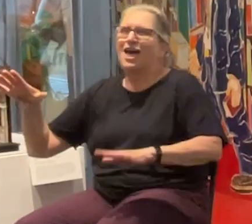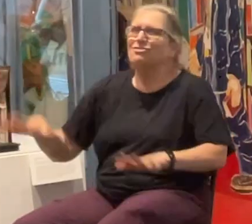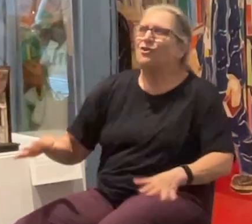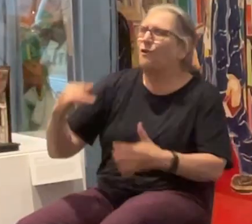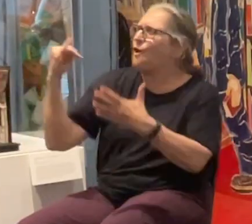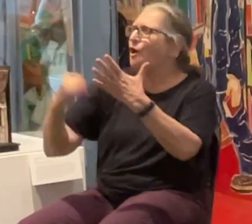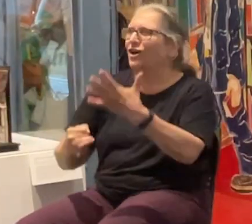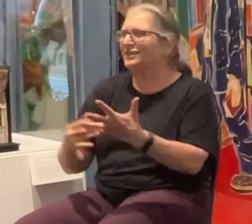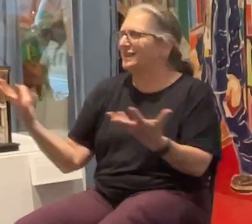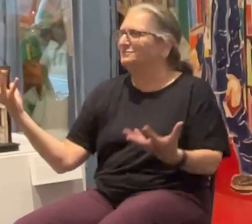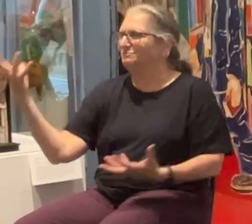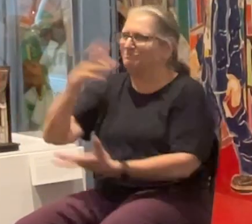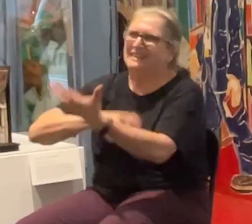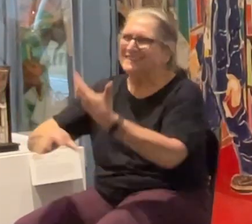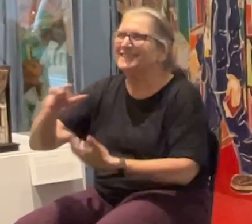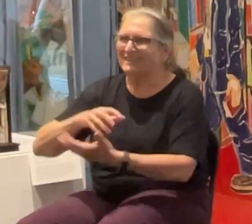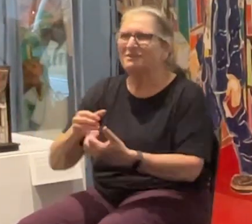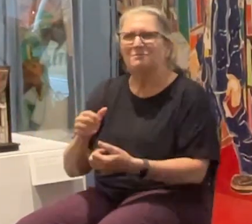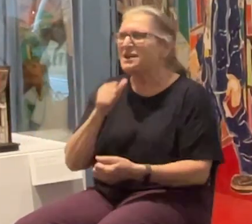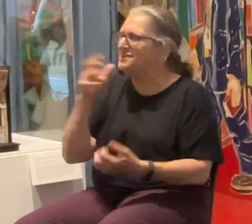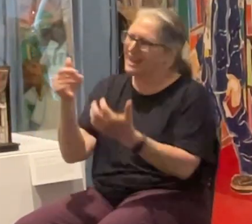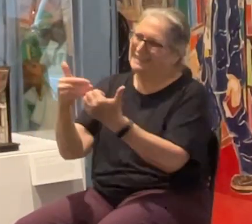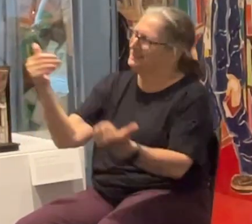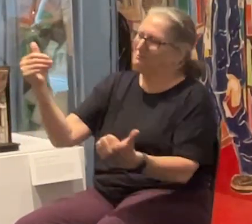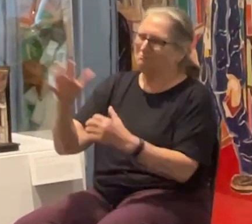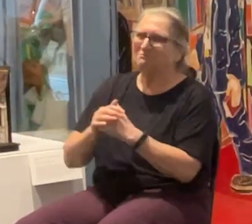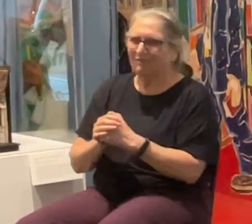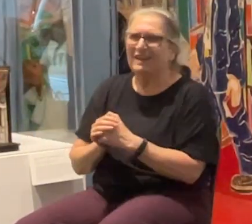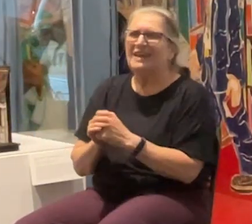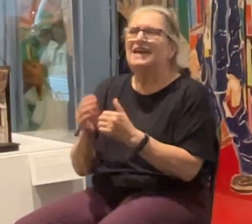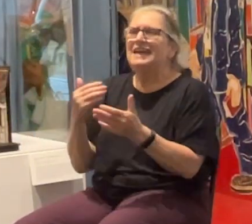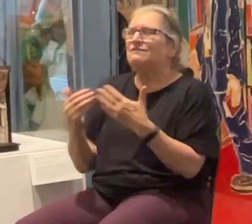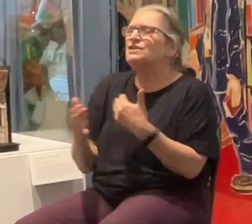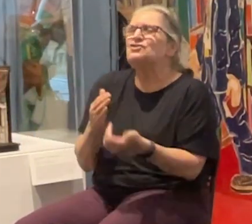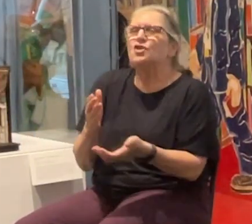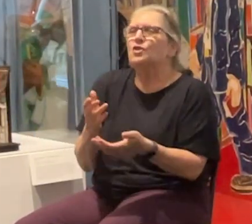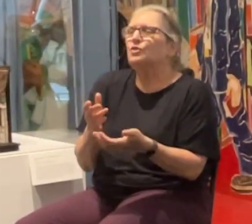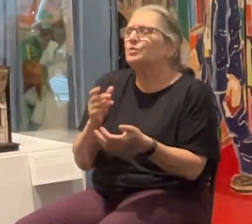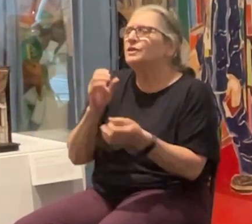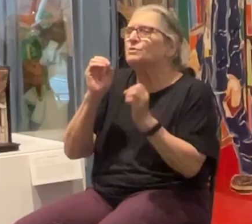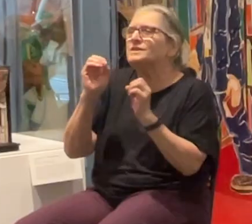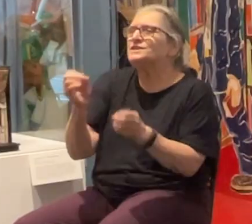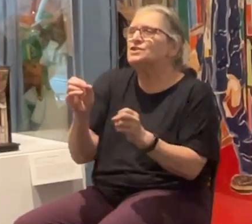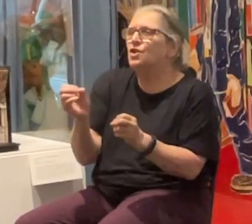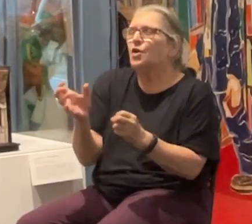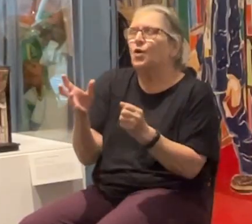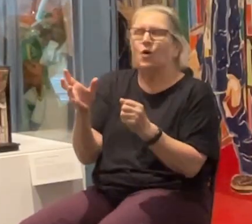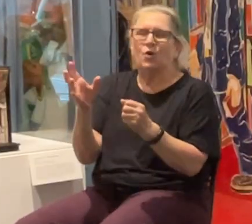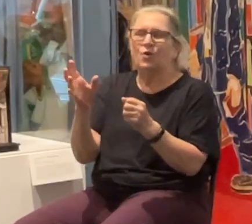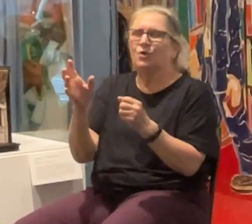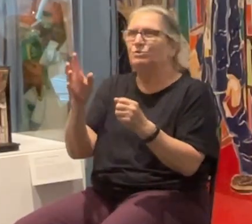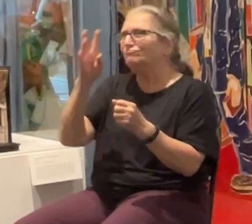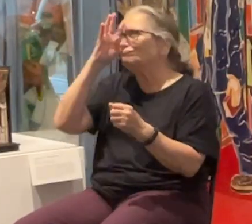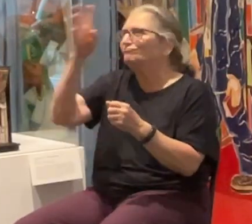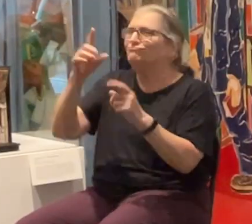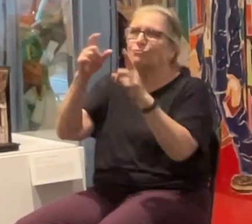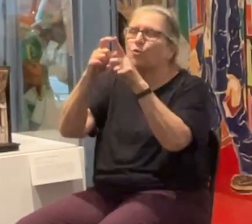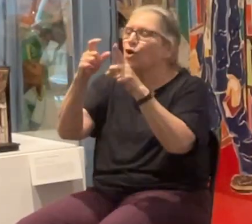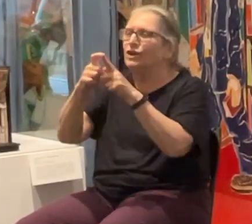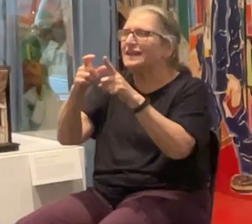distinction between them. Even though the term wasn't invented yet, he would be the original mashup artist. Mm-hmm. Mm-hmm.